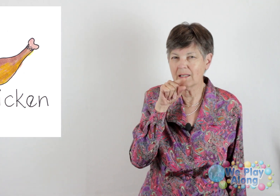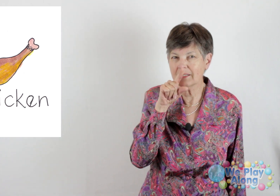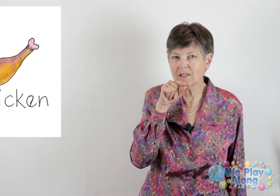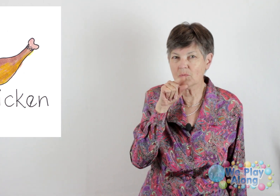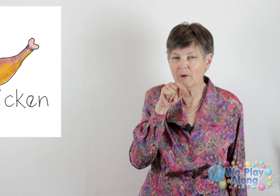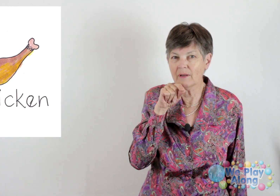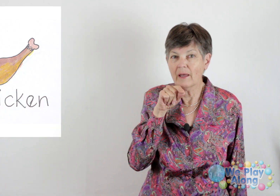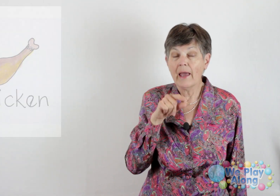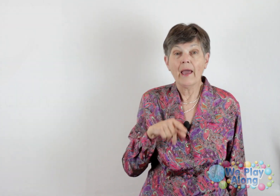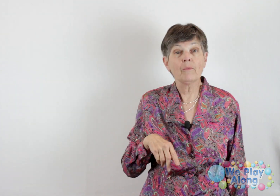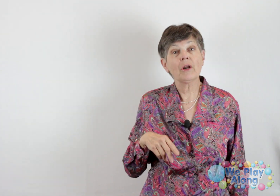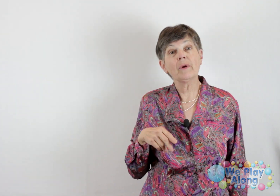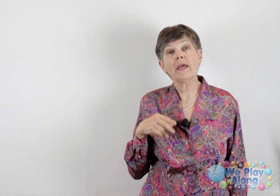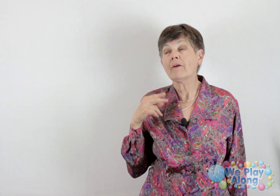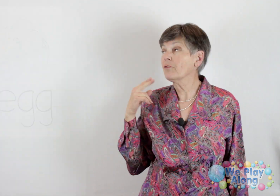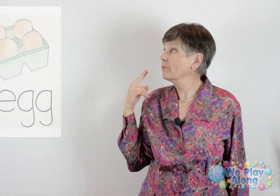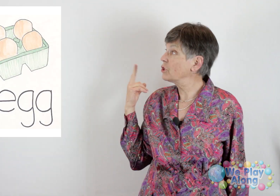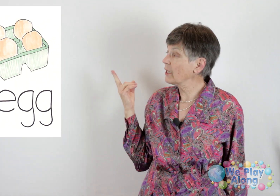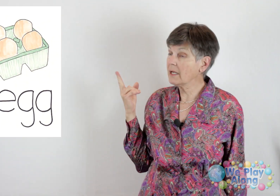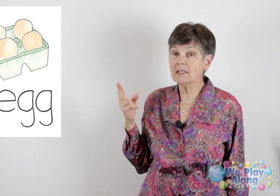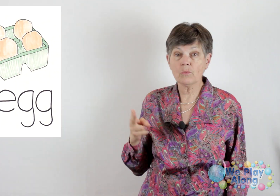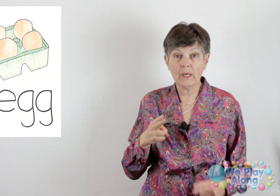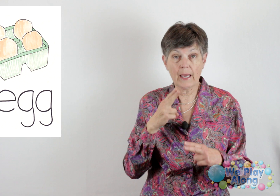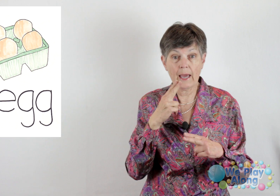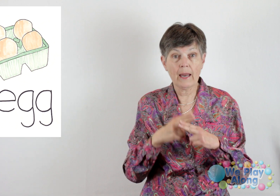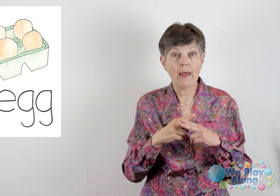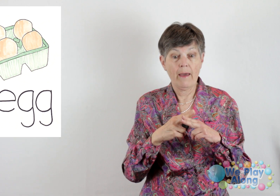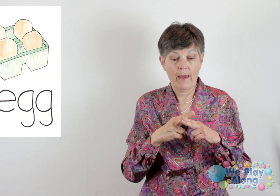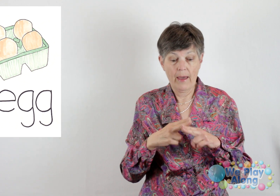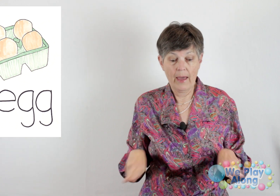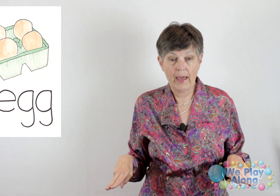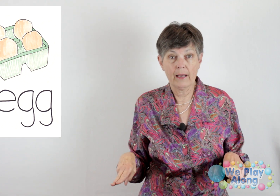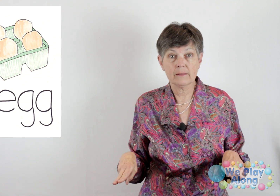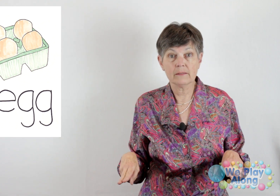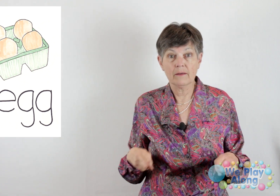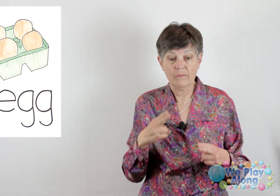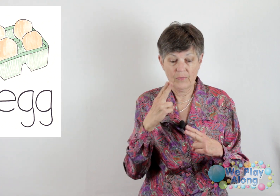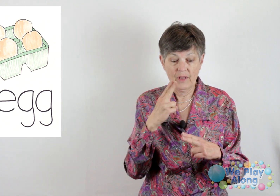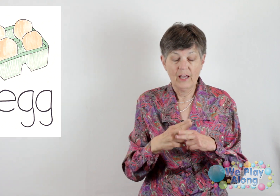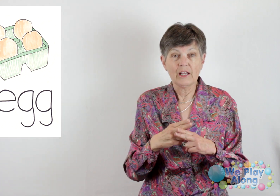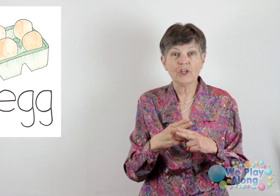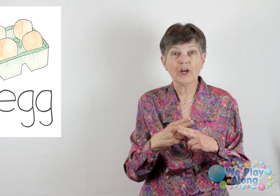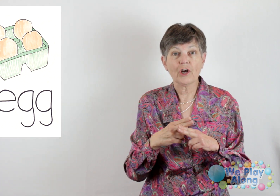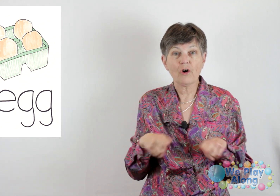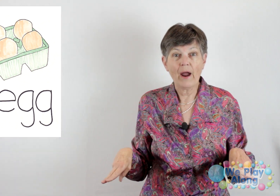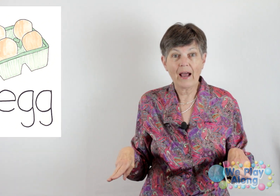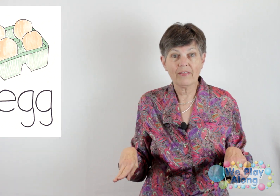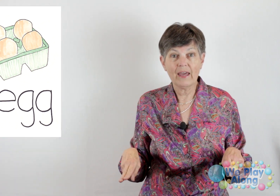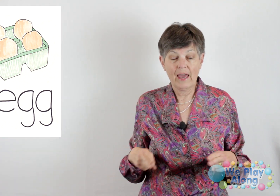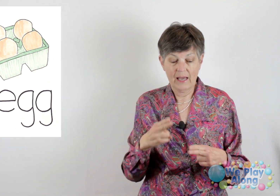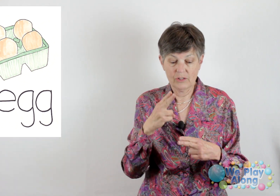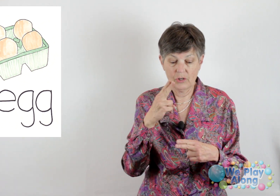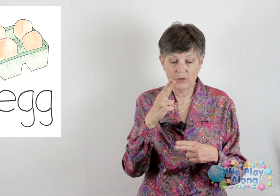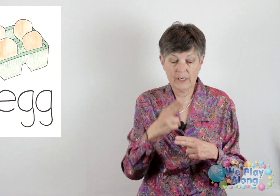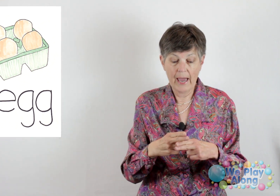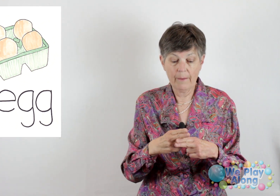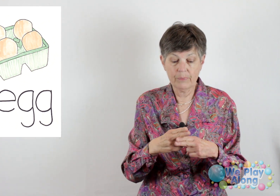it's this one. And what do we get from chickens? We get eggs. And you're going to crack the egg. So you tap